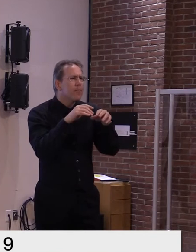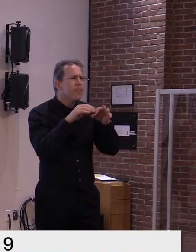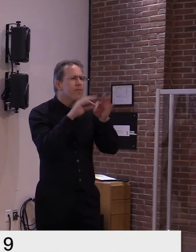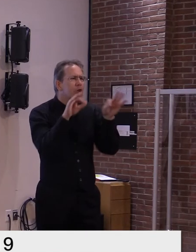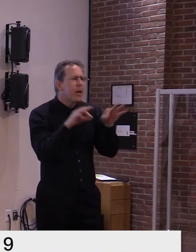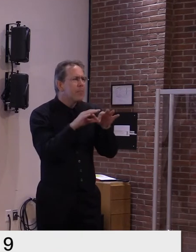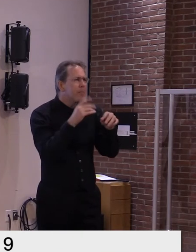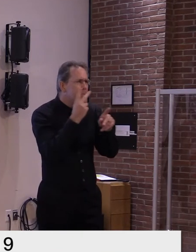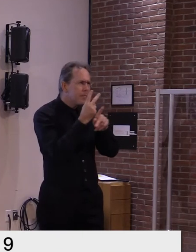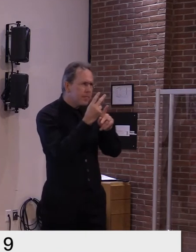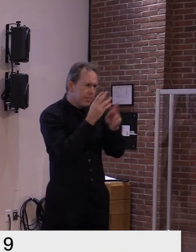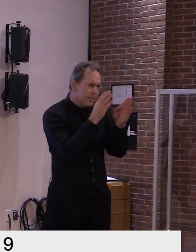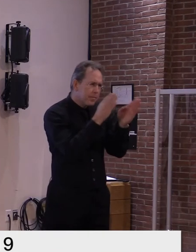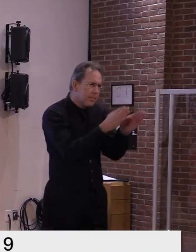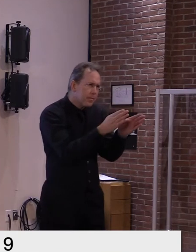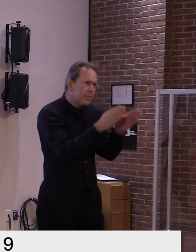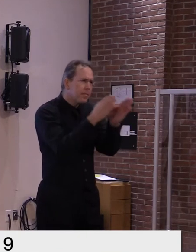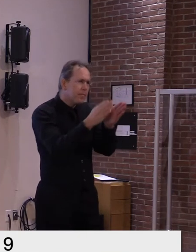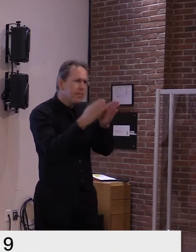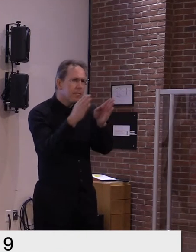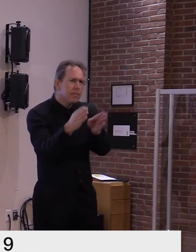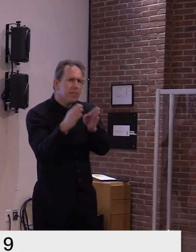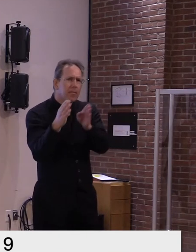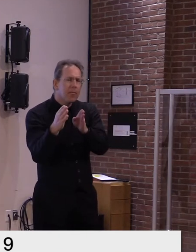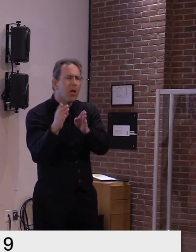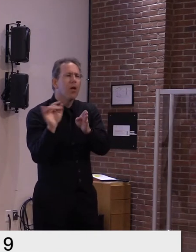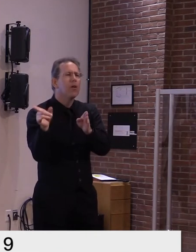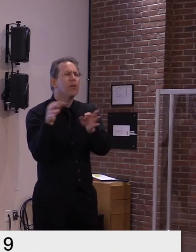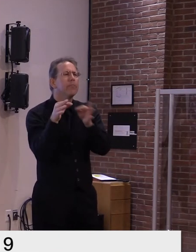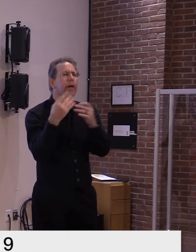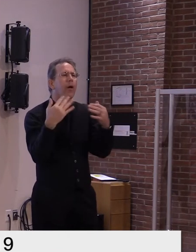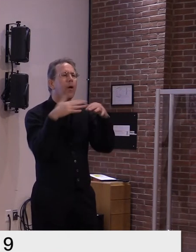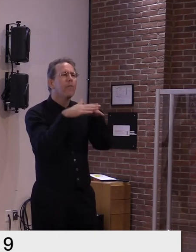avoid that. Yeah, we are, and I don't think there's going to be a lull